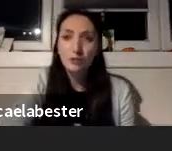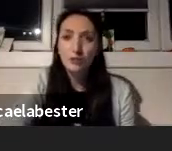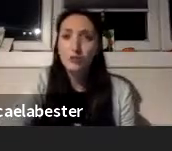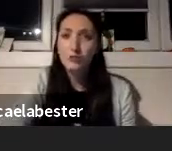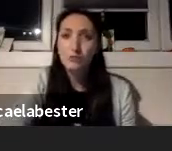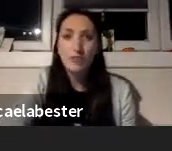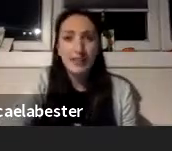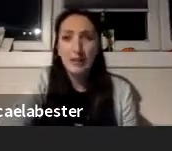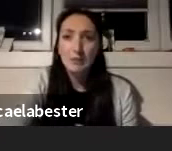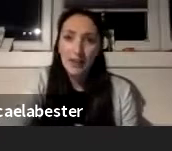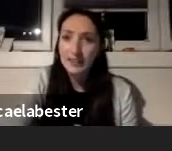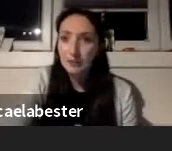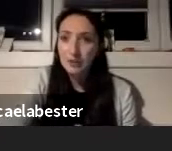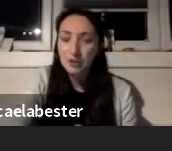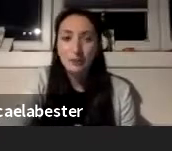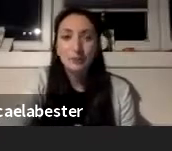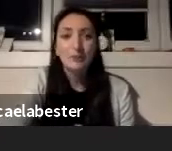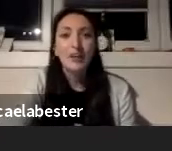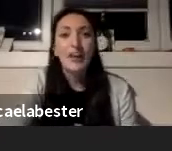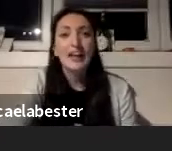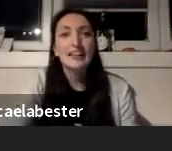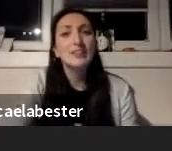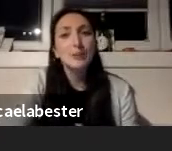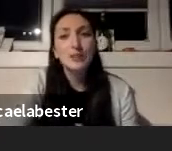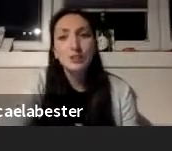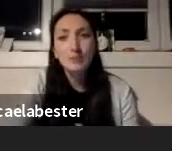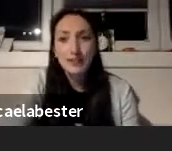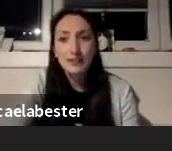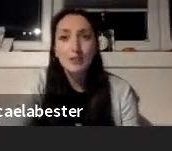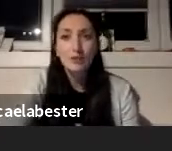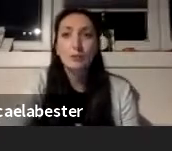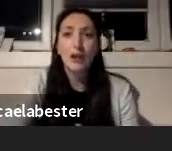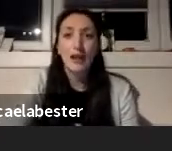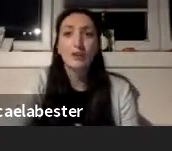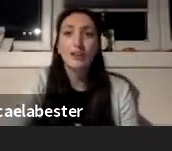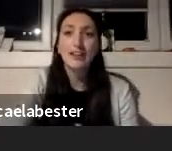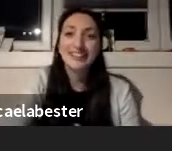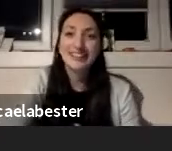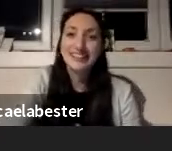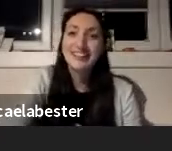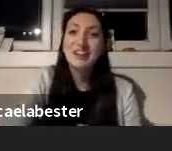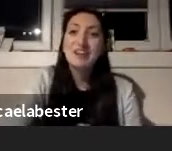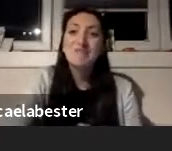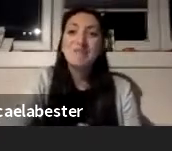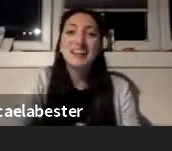just use the same sign language? And this question makes me super angry